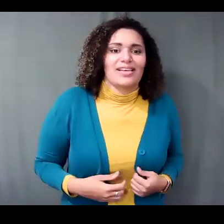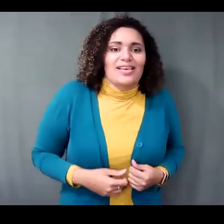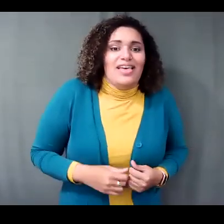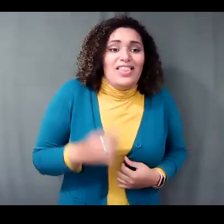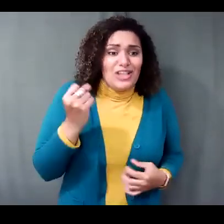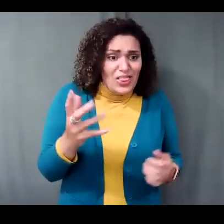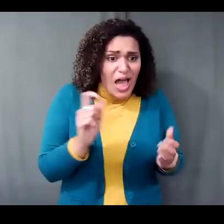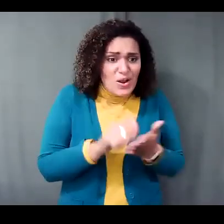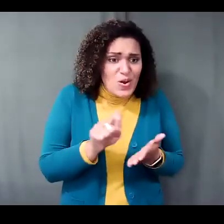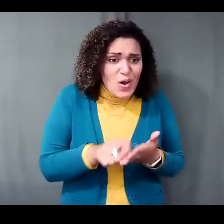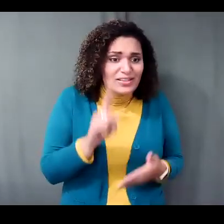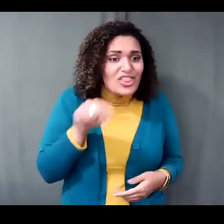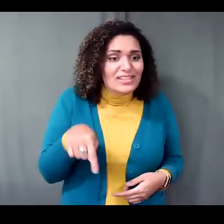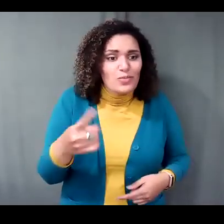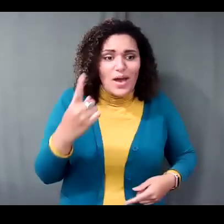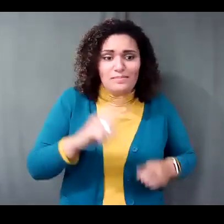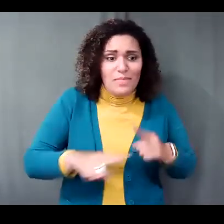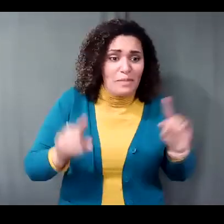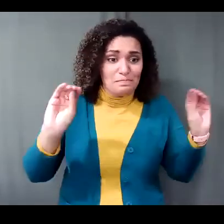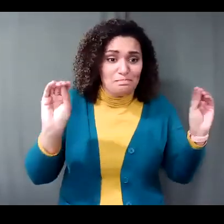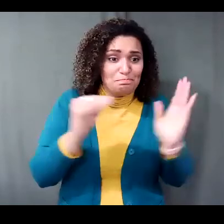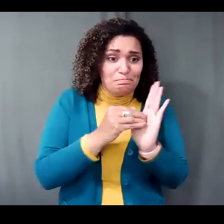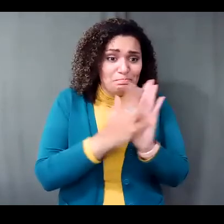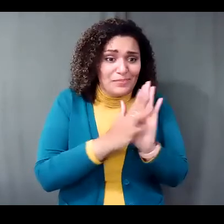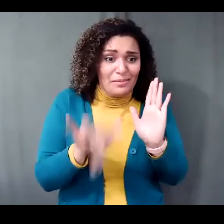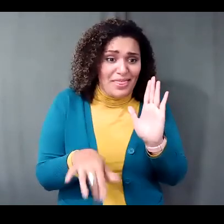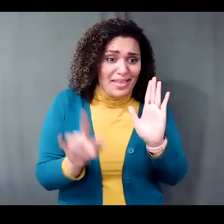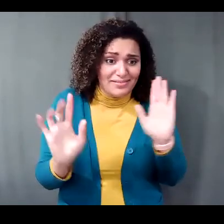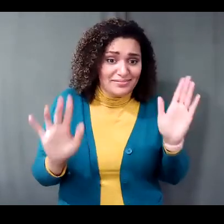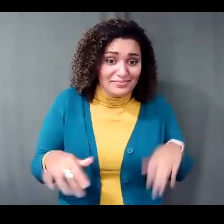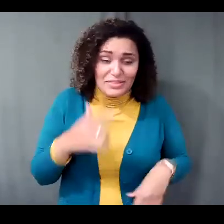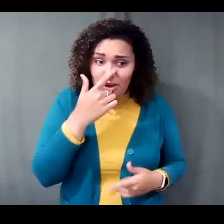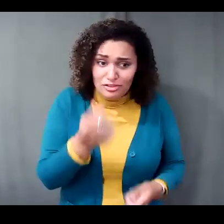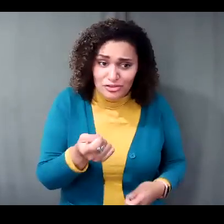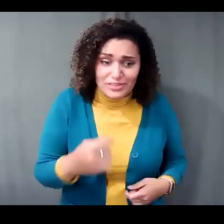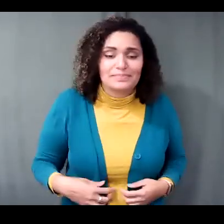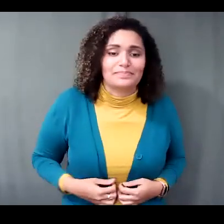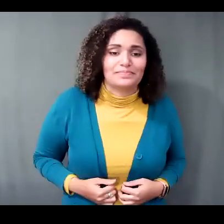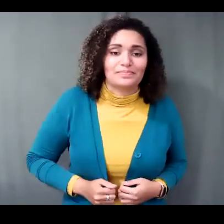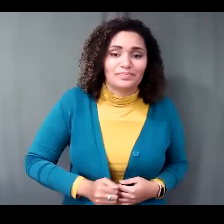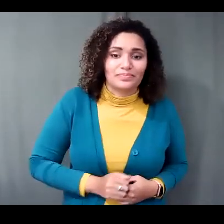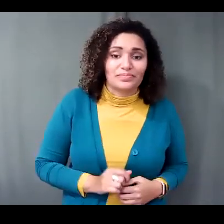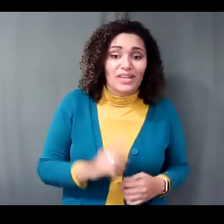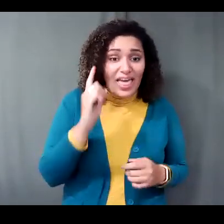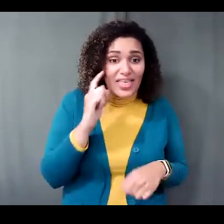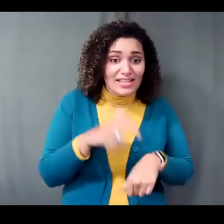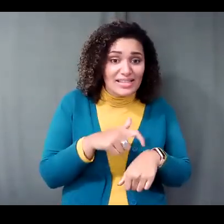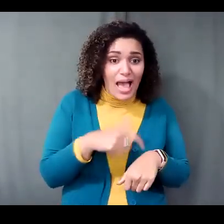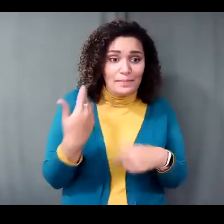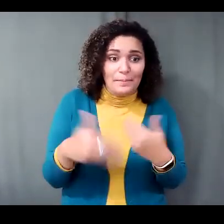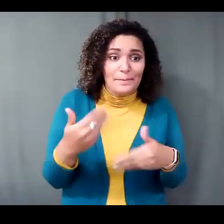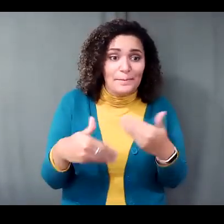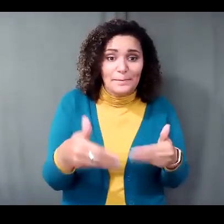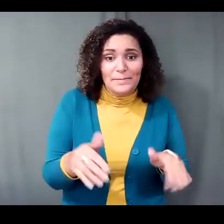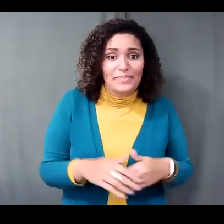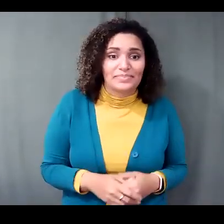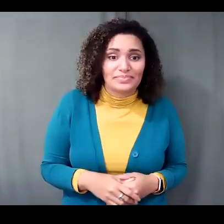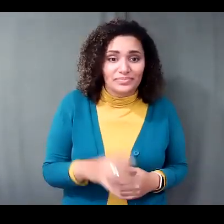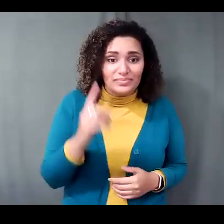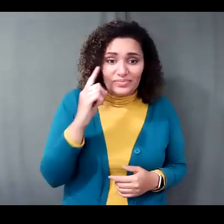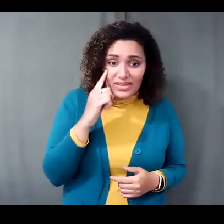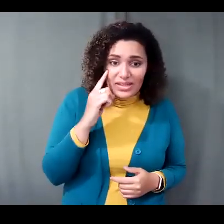research purposes, not because it's dinner time and I'm hungry. Cashews, and I have some chocolate covered pomegranates,